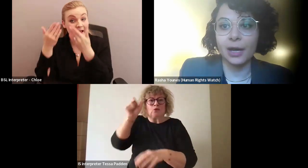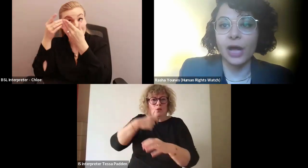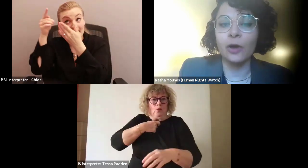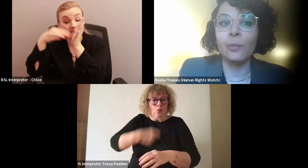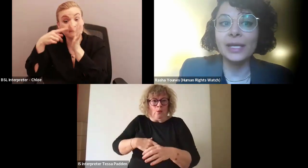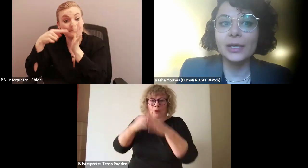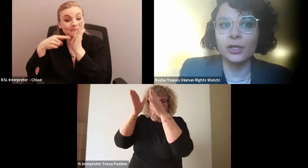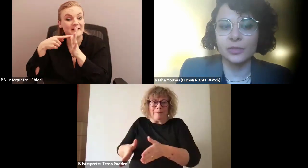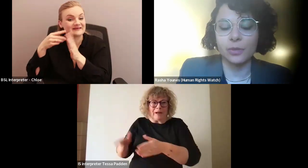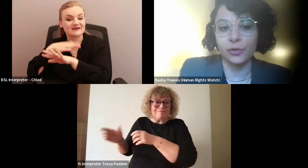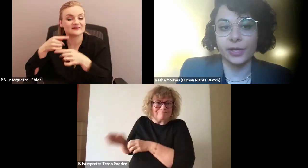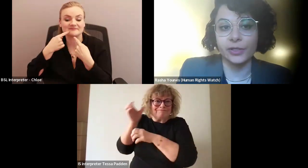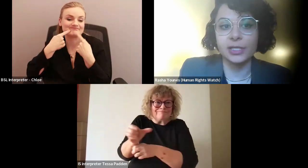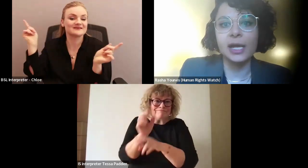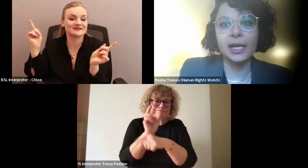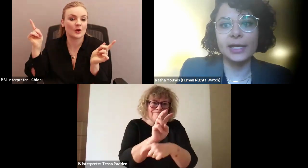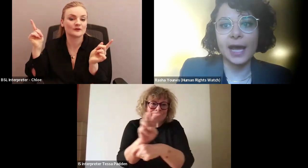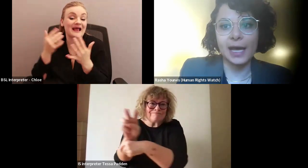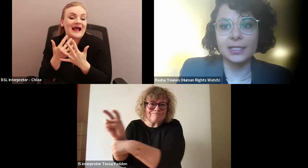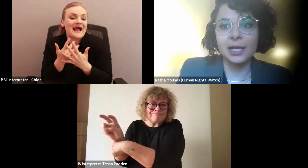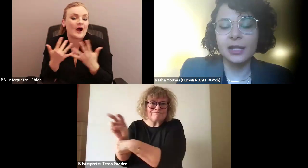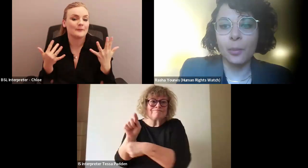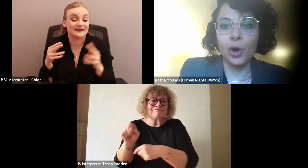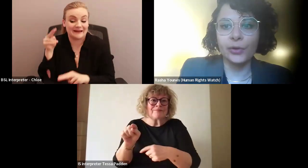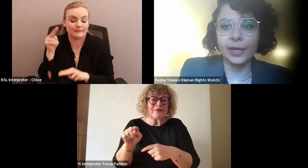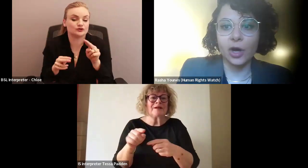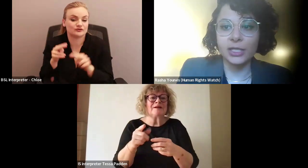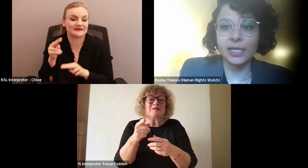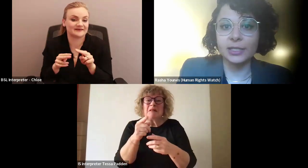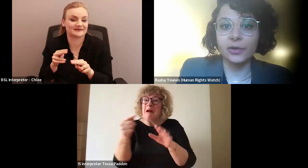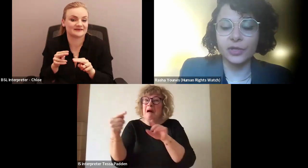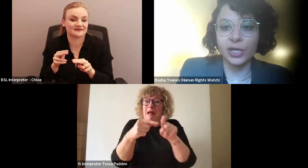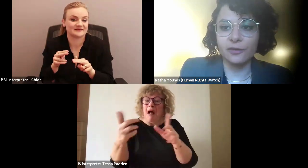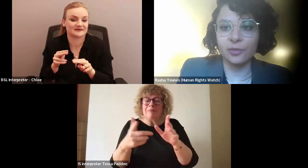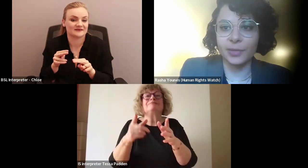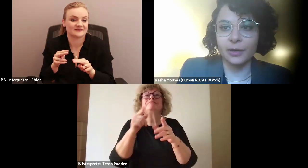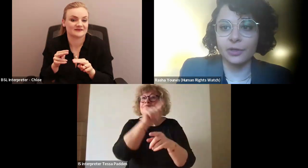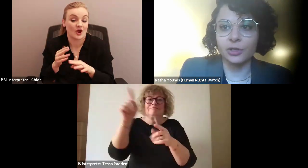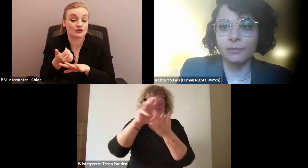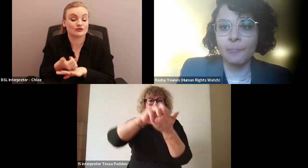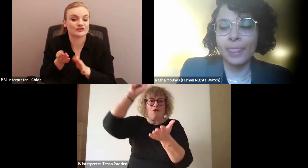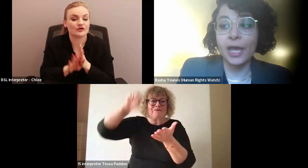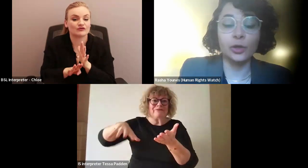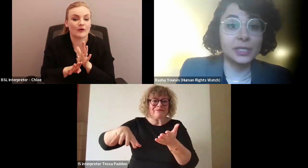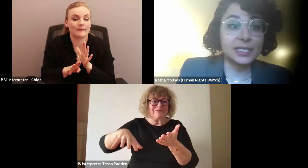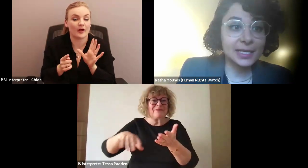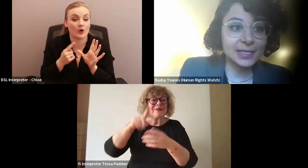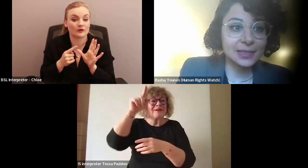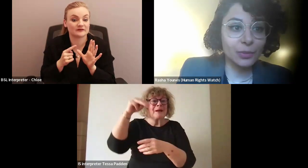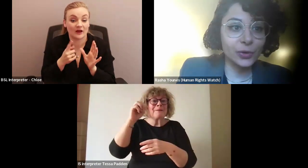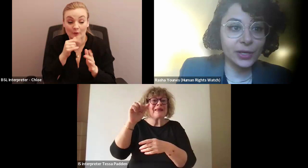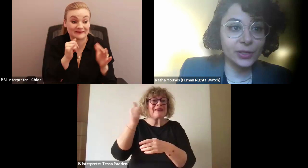transparent about how many content moderators it has that moderate content originating from the MENA region. It could